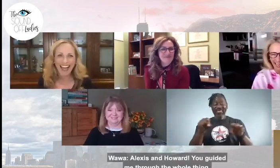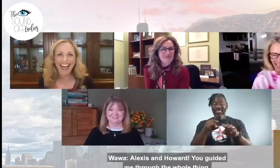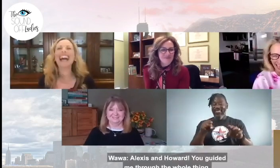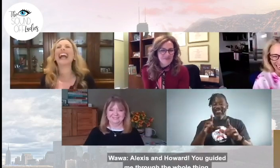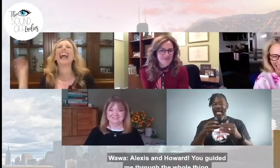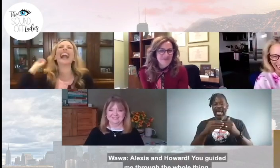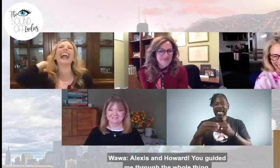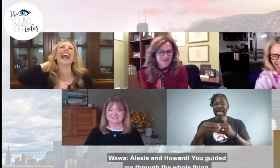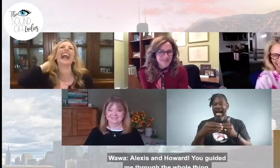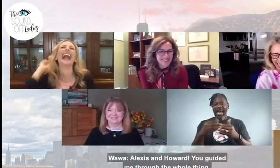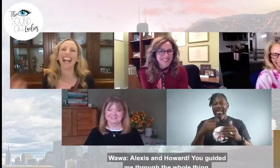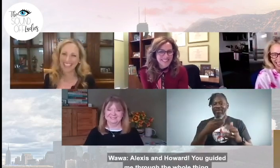background.